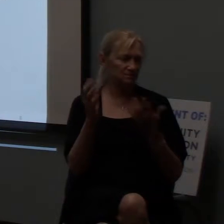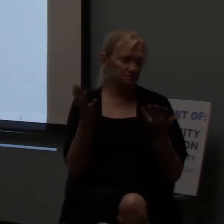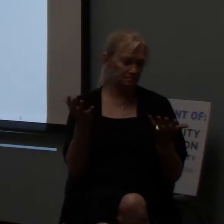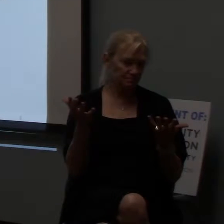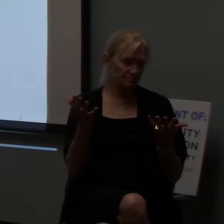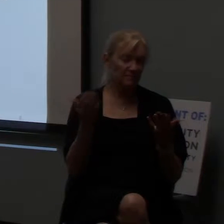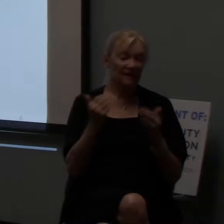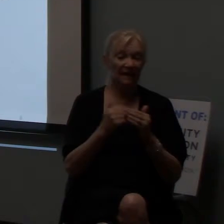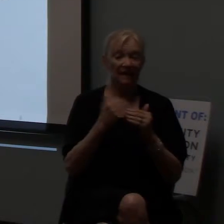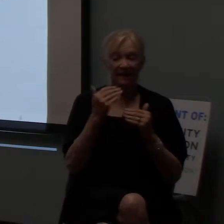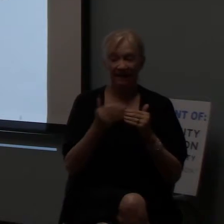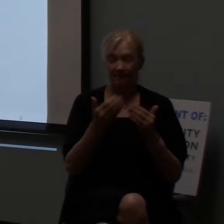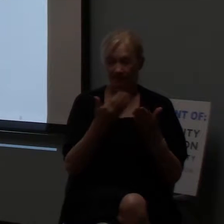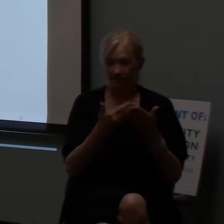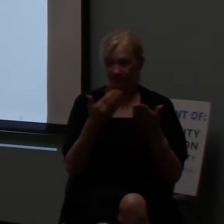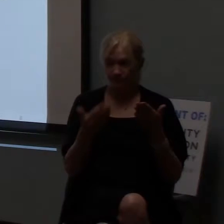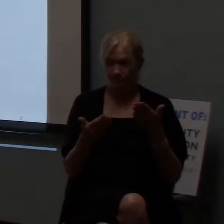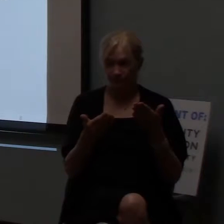thing to think about might be